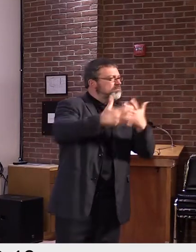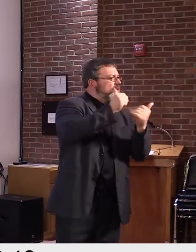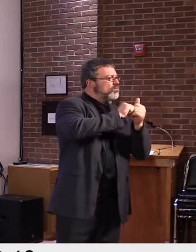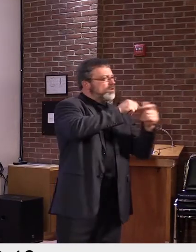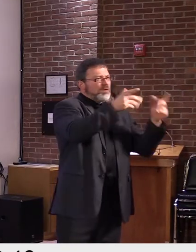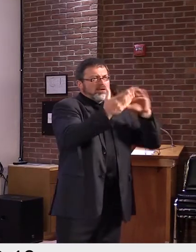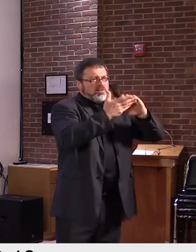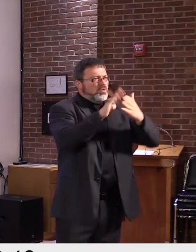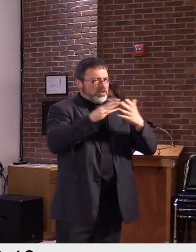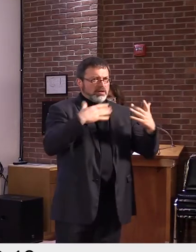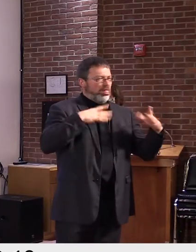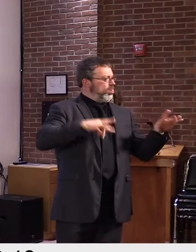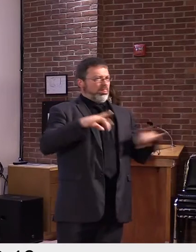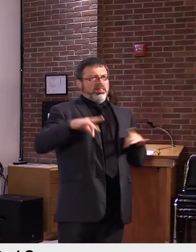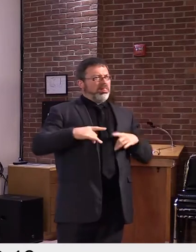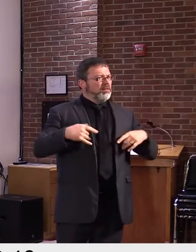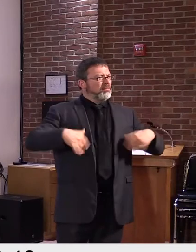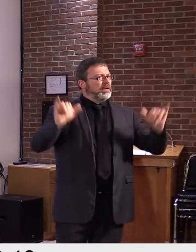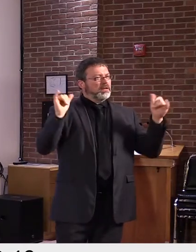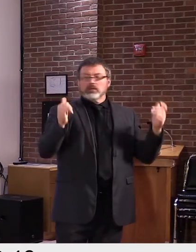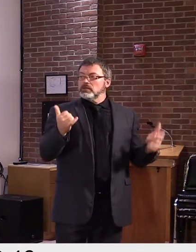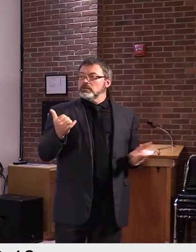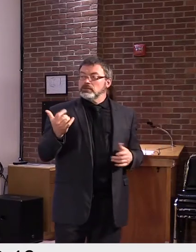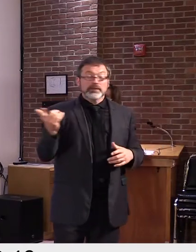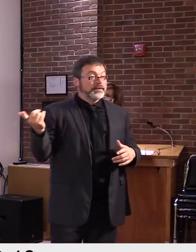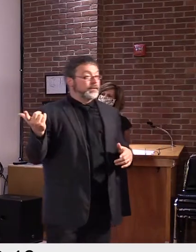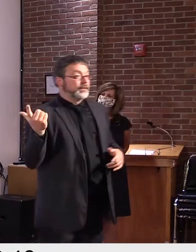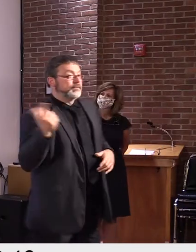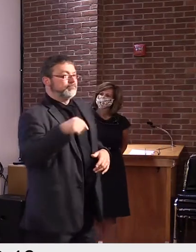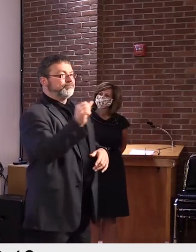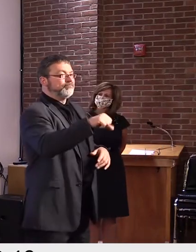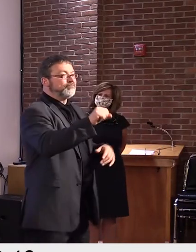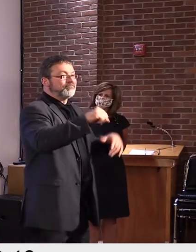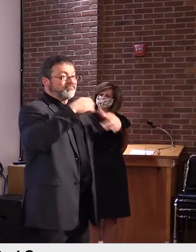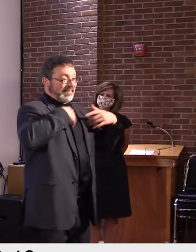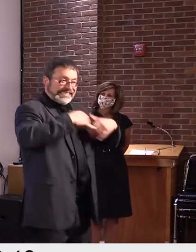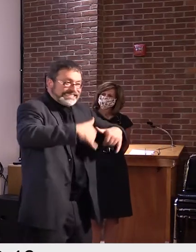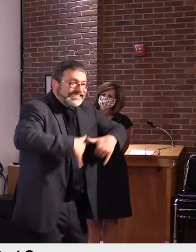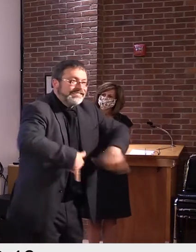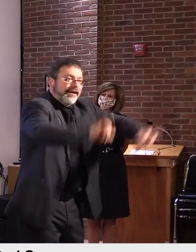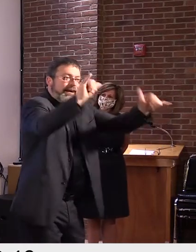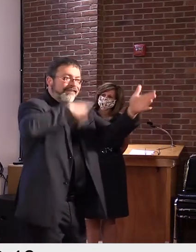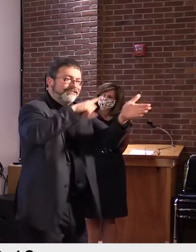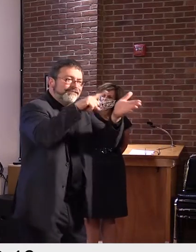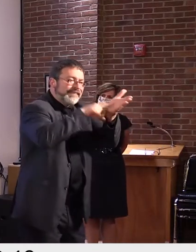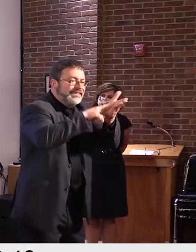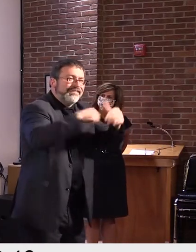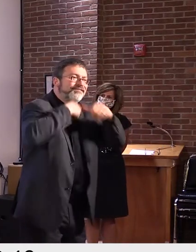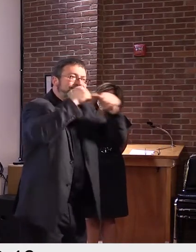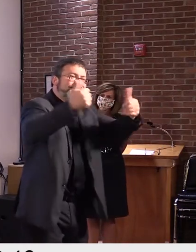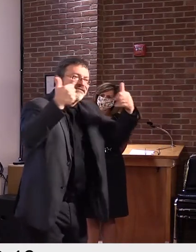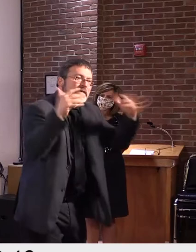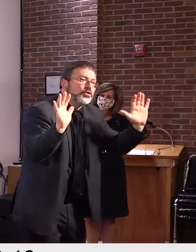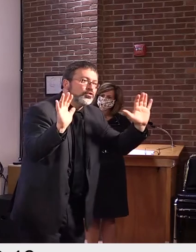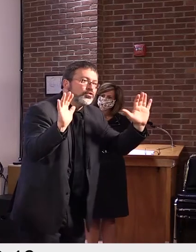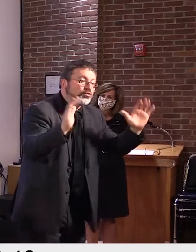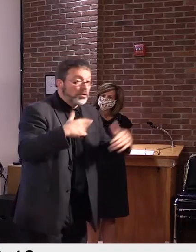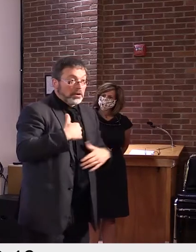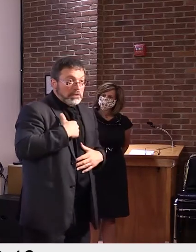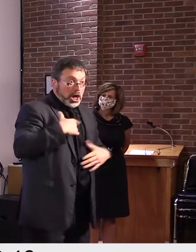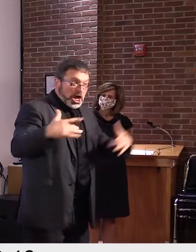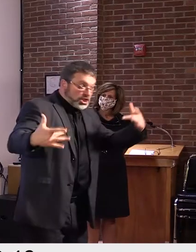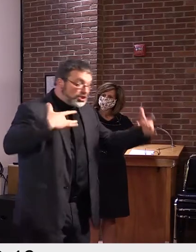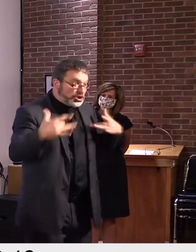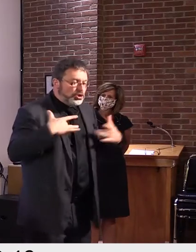Yeah, no, at this point in time, the investigation's ongoing, but we don't believe there's a concern. I mean,